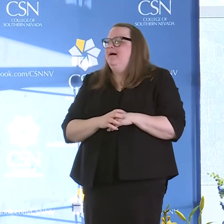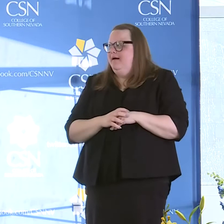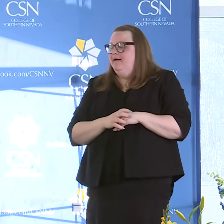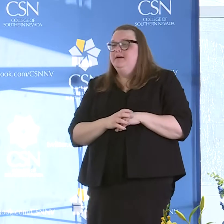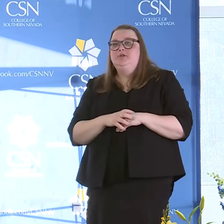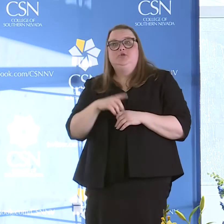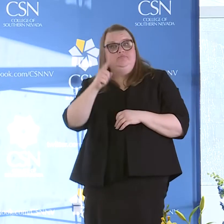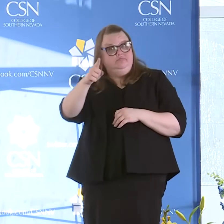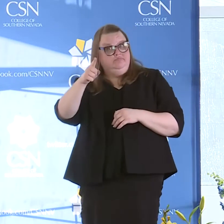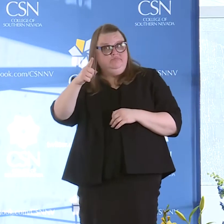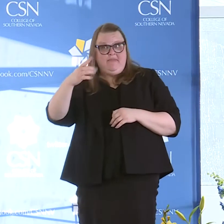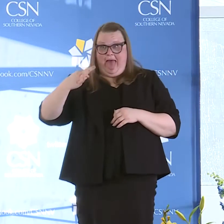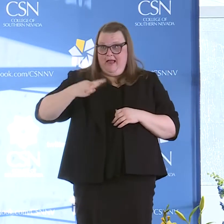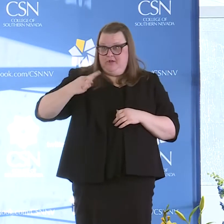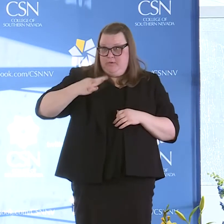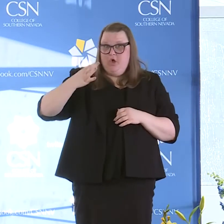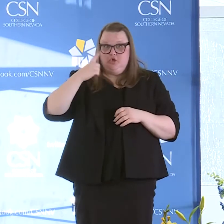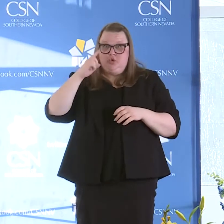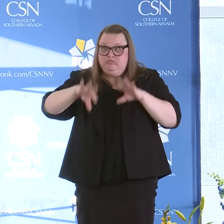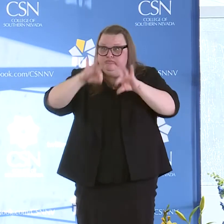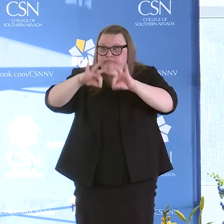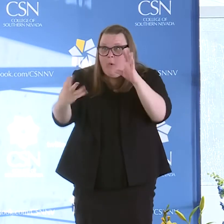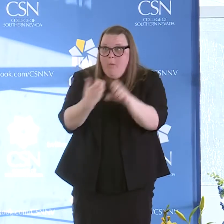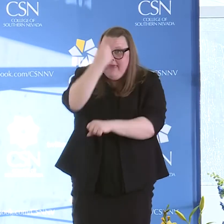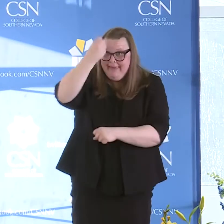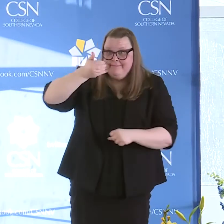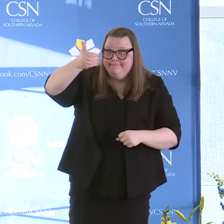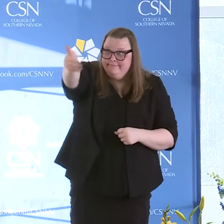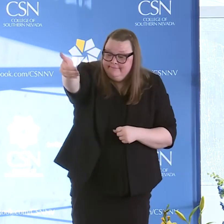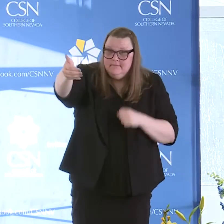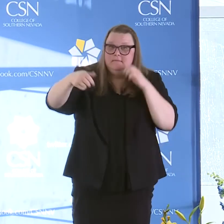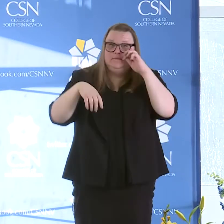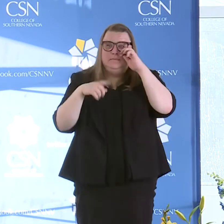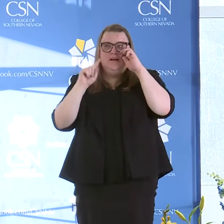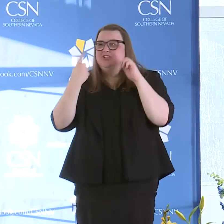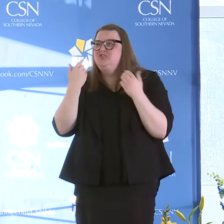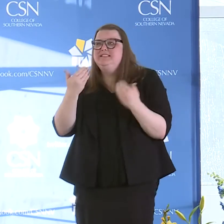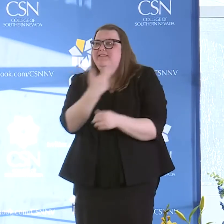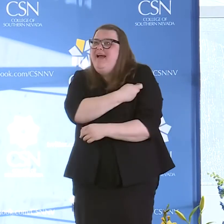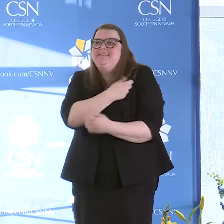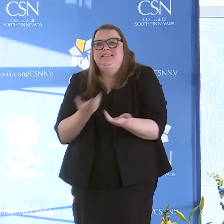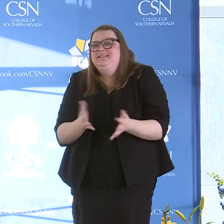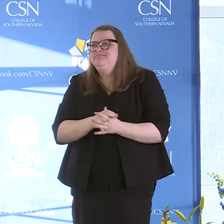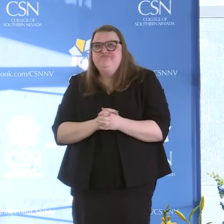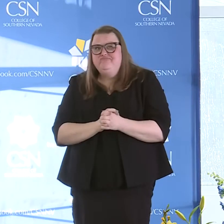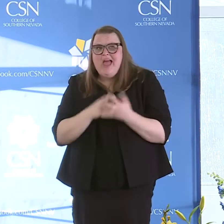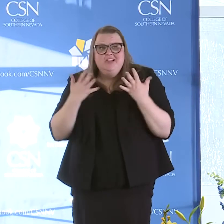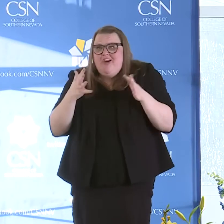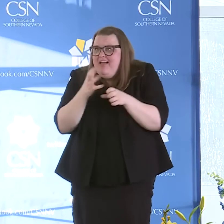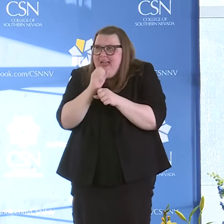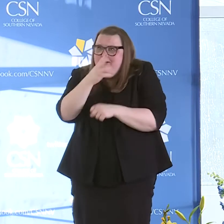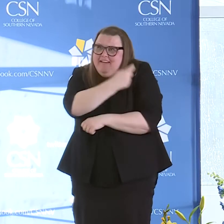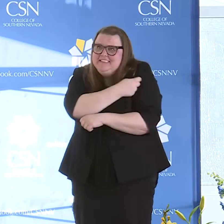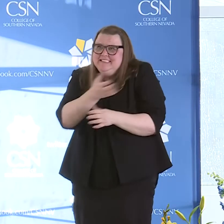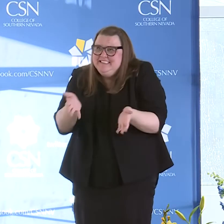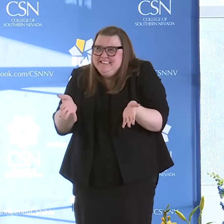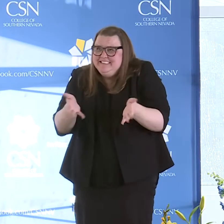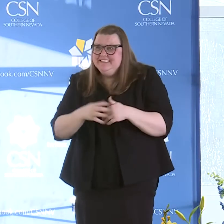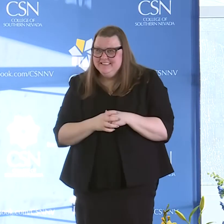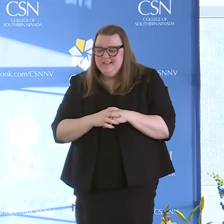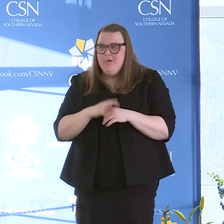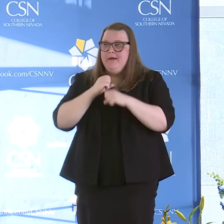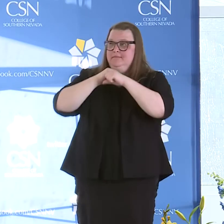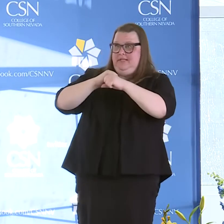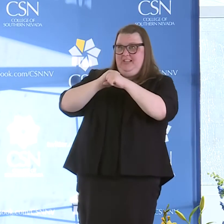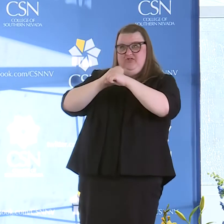entered in the rest of the VAX Nevada Day drawings. Just get your COVID-19 vaccine. You'll get protection